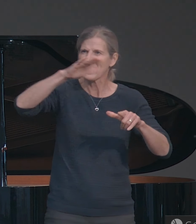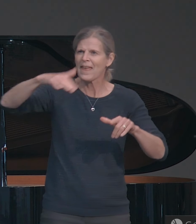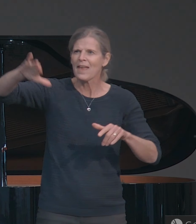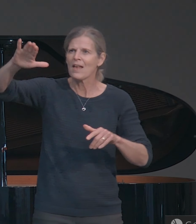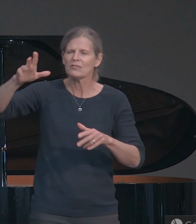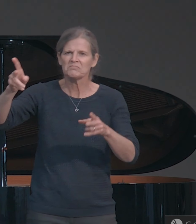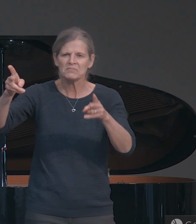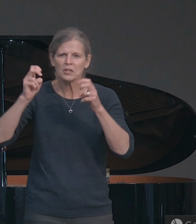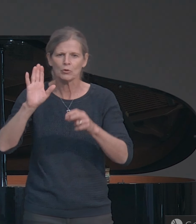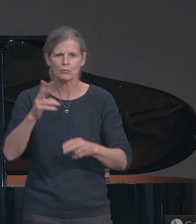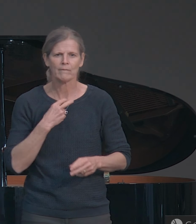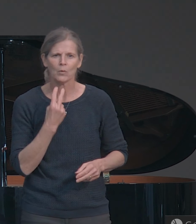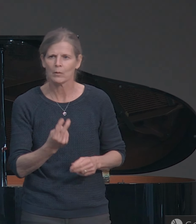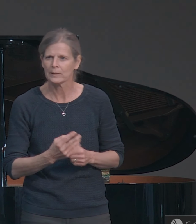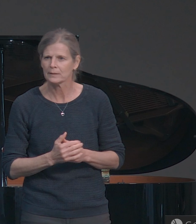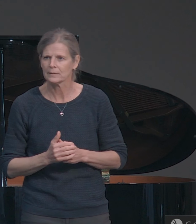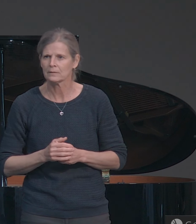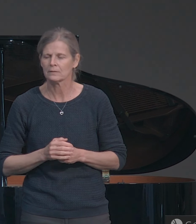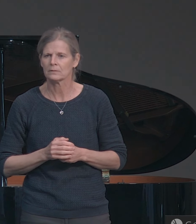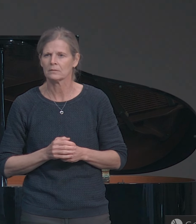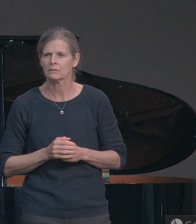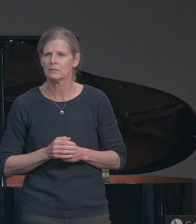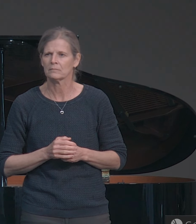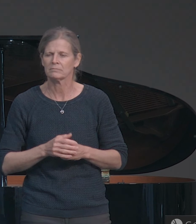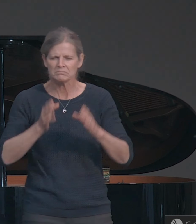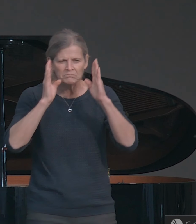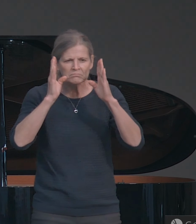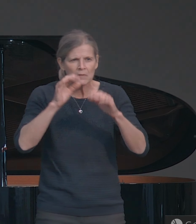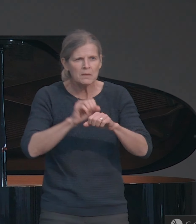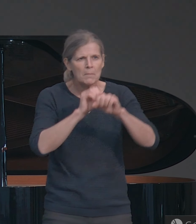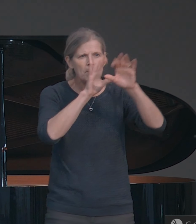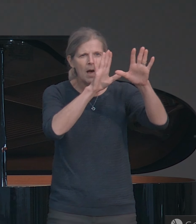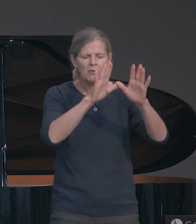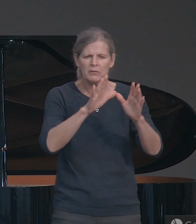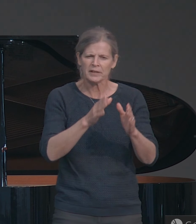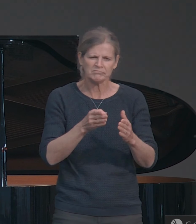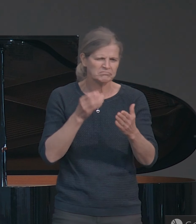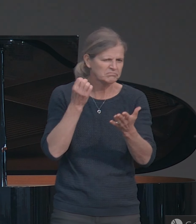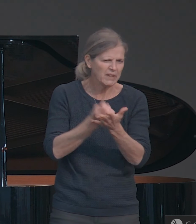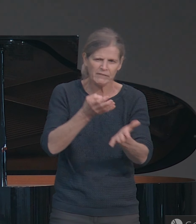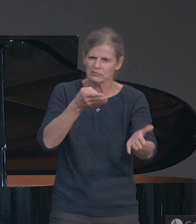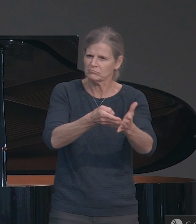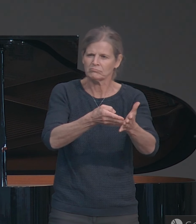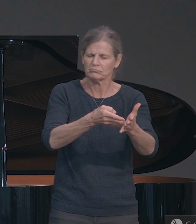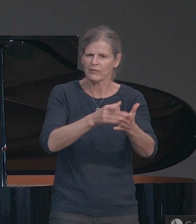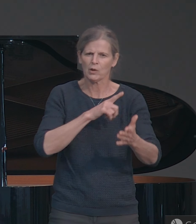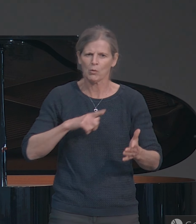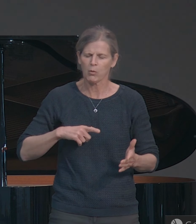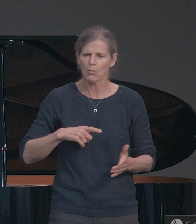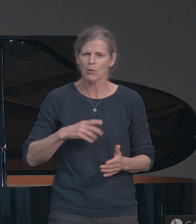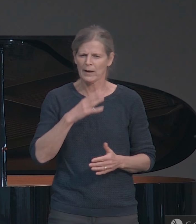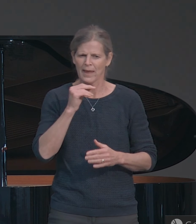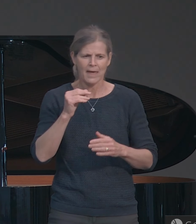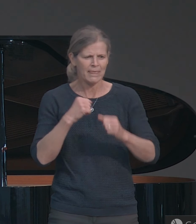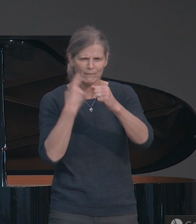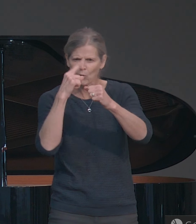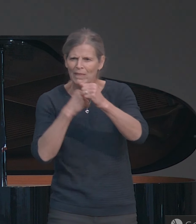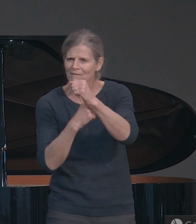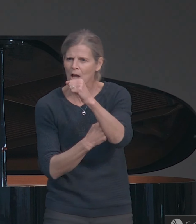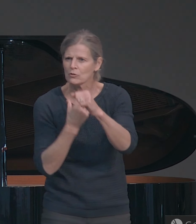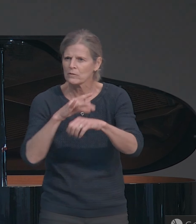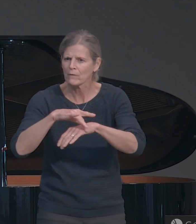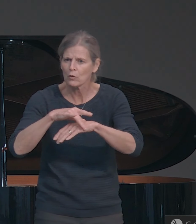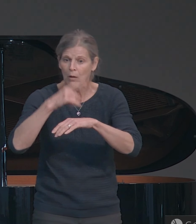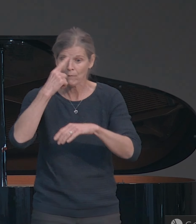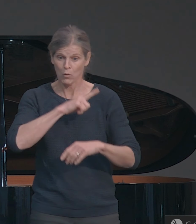your voice. Hear, you mountains, the indictment of the Lord, and you enduring foundations of the earth. For